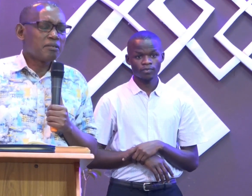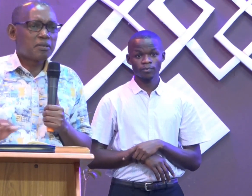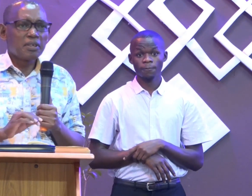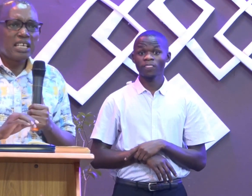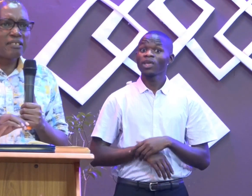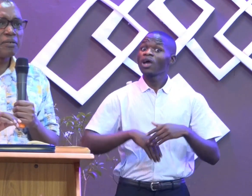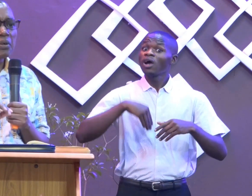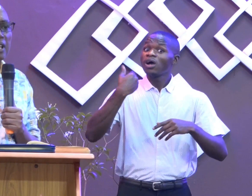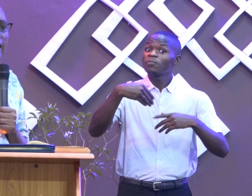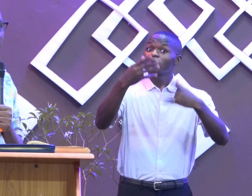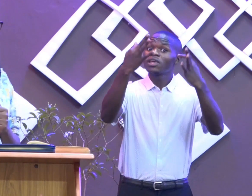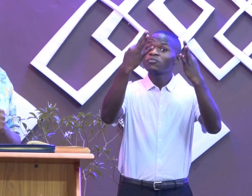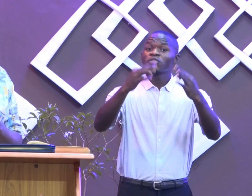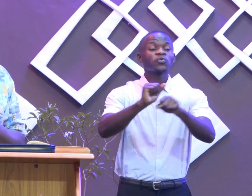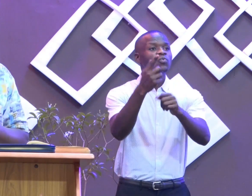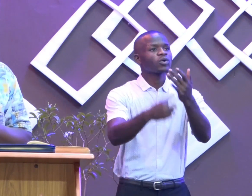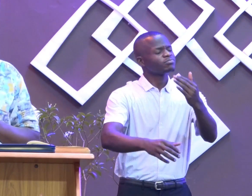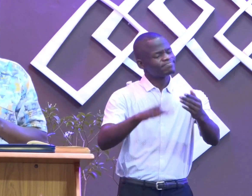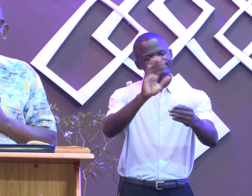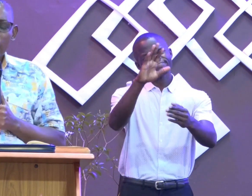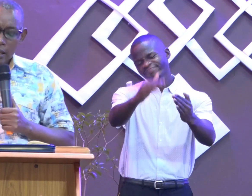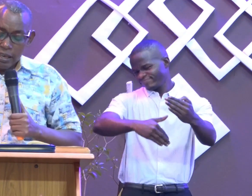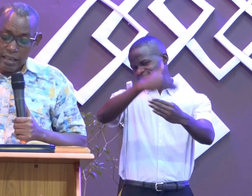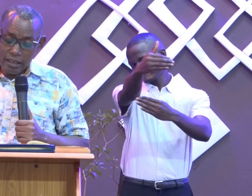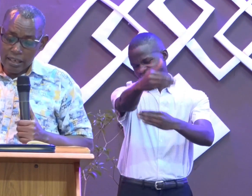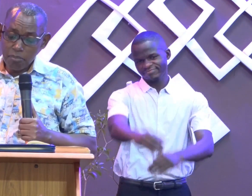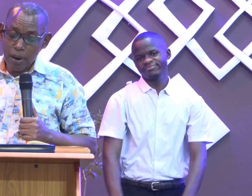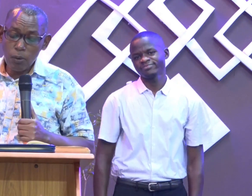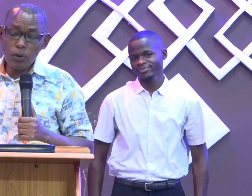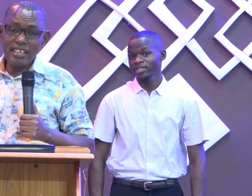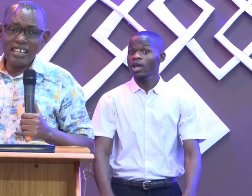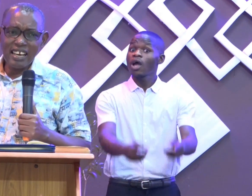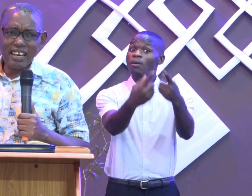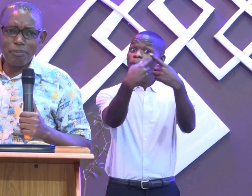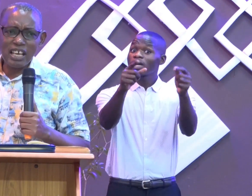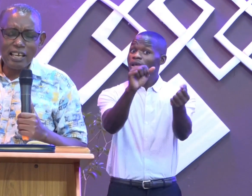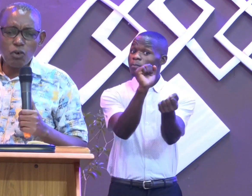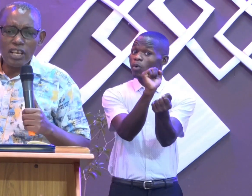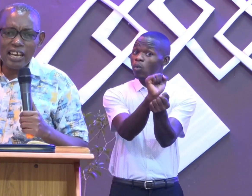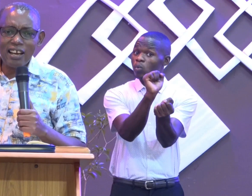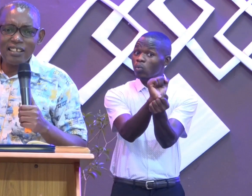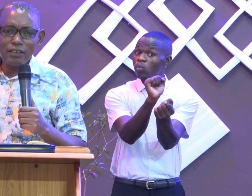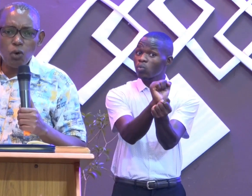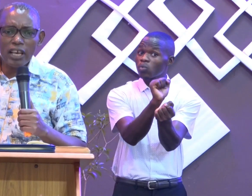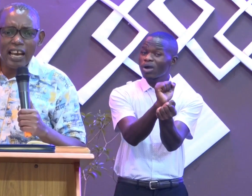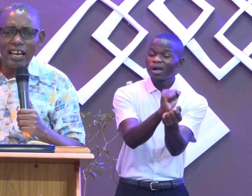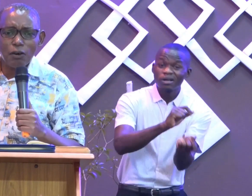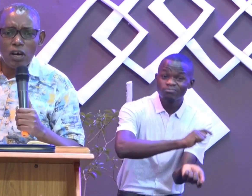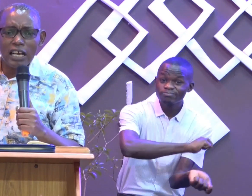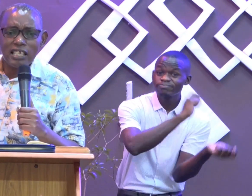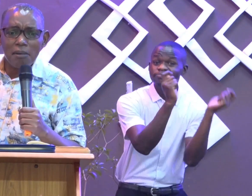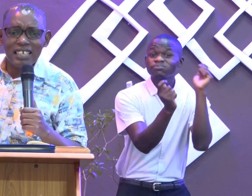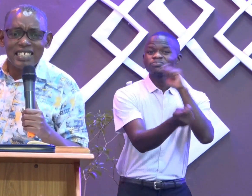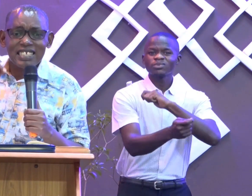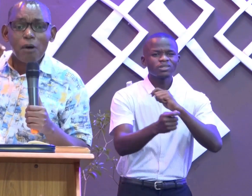Buli kintu kyonna tuchongerayo. Everything we push it the next day. Naye Paulo ye rapture